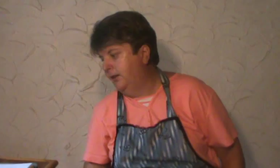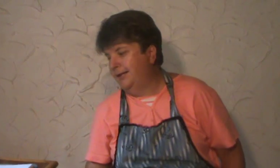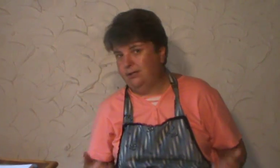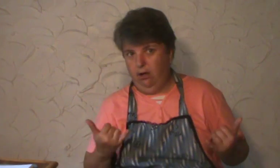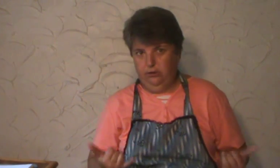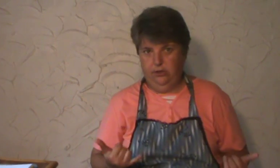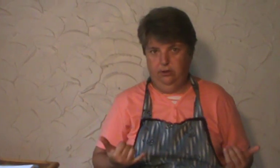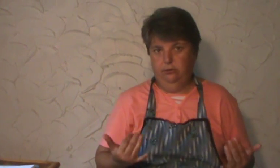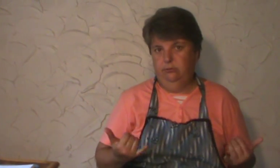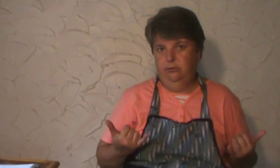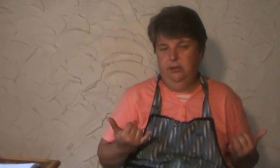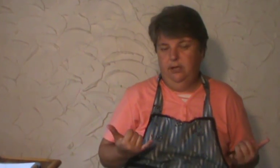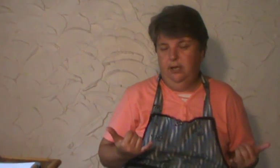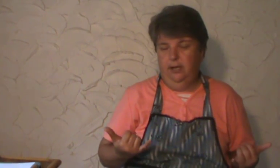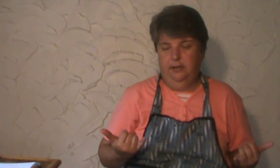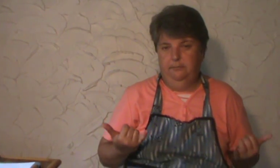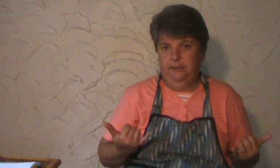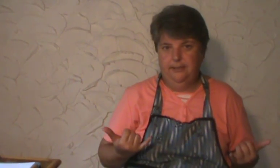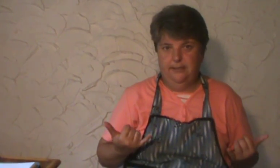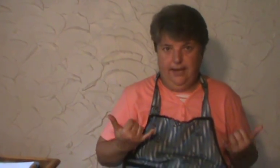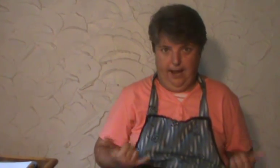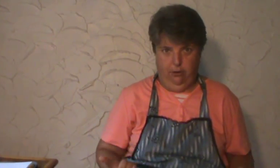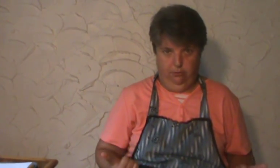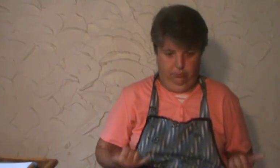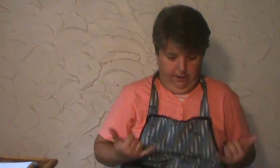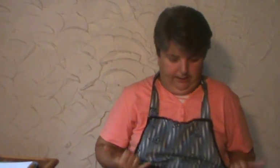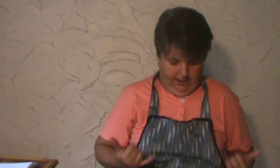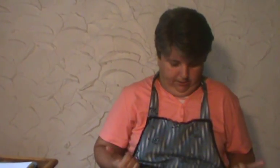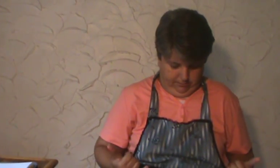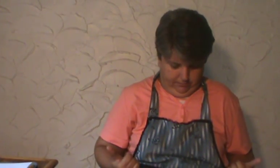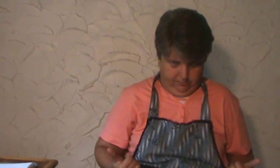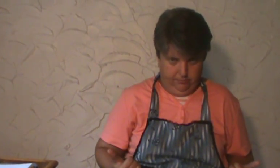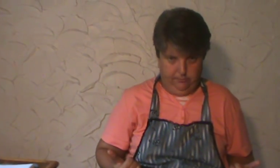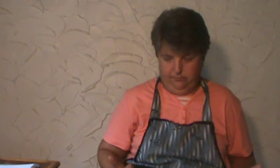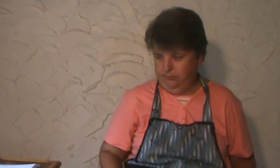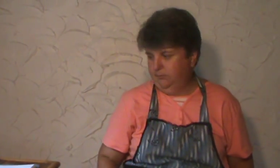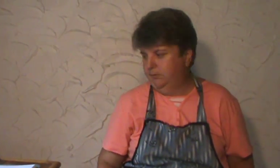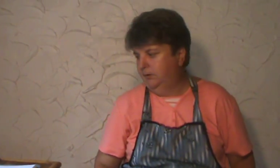This also is now, right now.